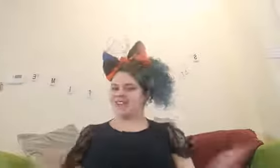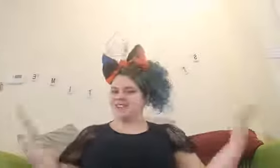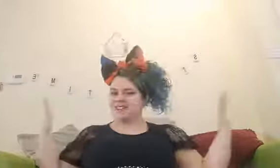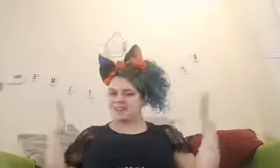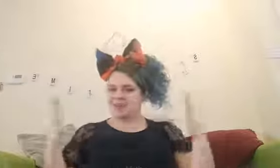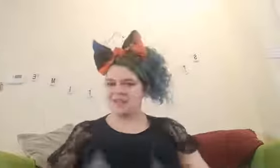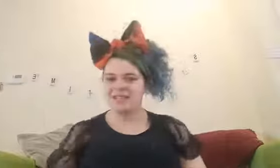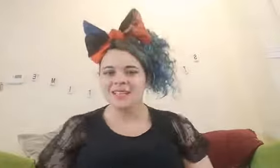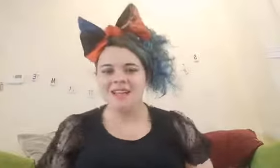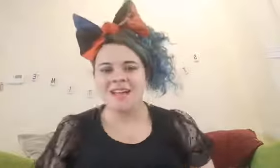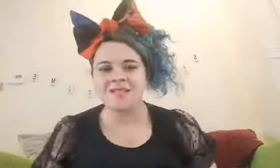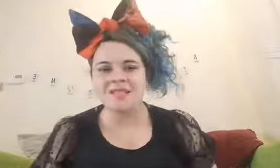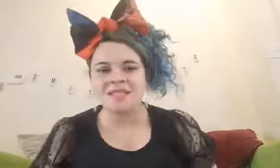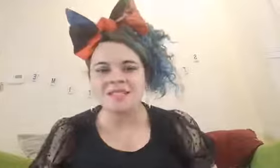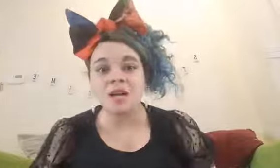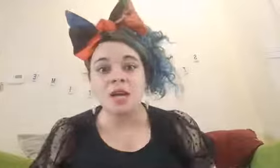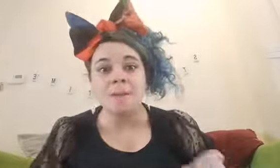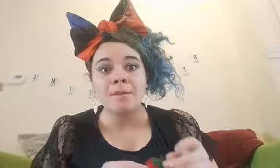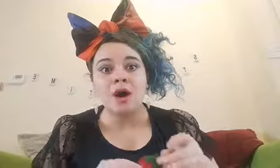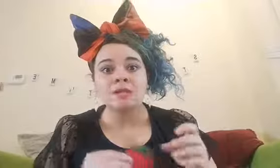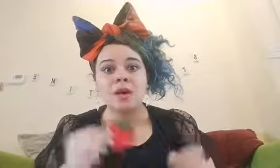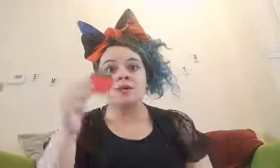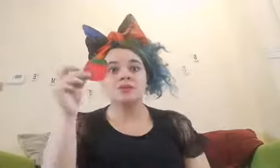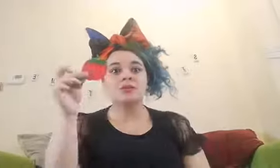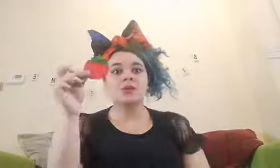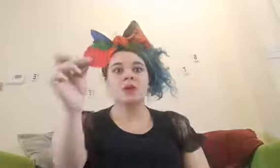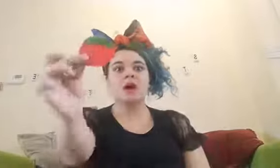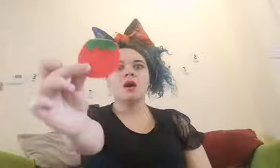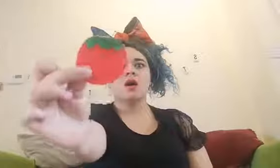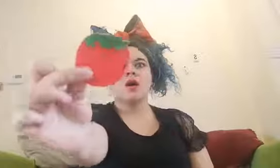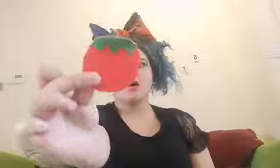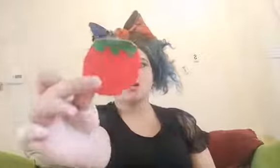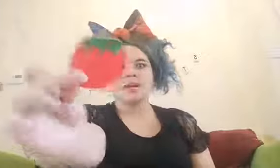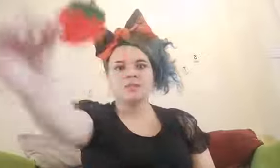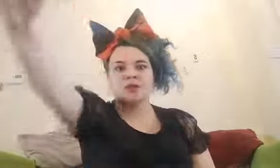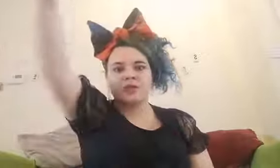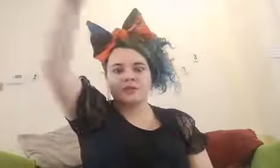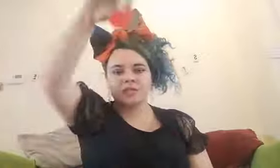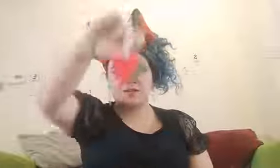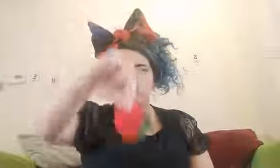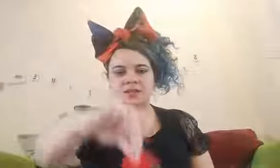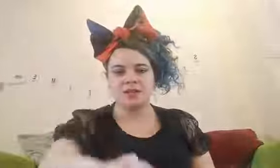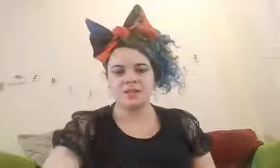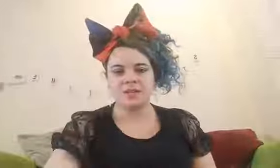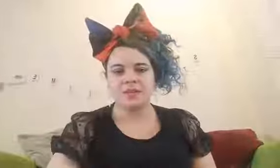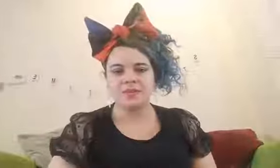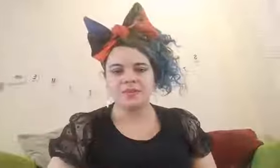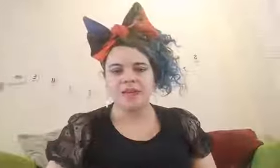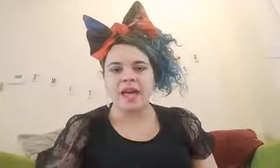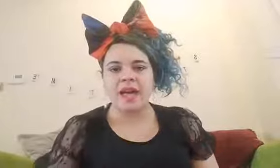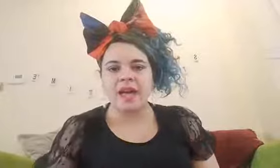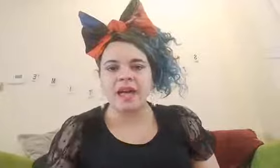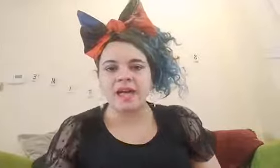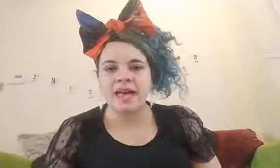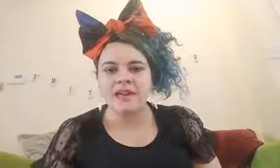potato and pizza. Tomato soup. Oh, let's put those tomatoes in there. Carrots